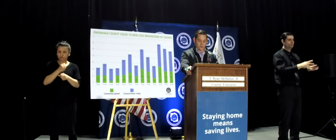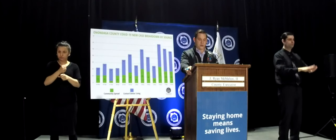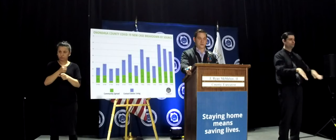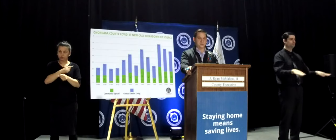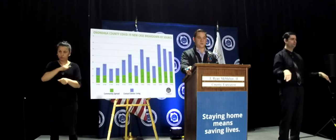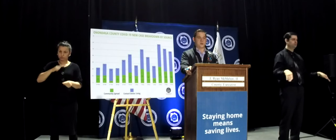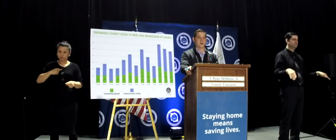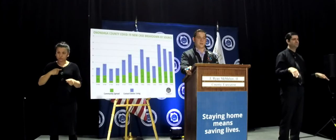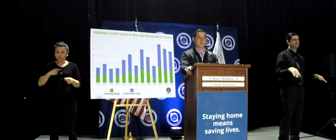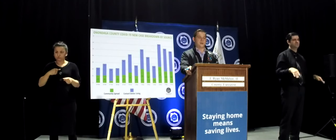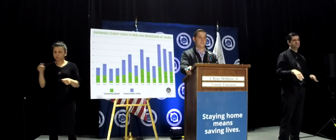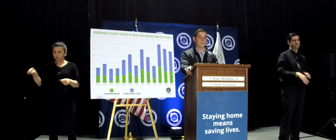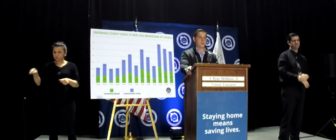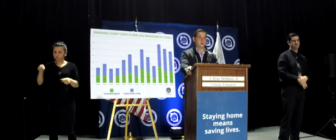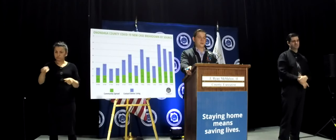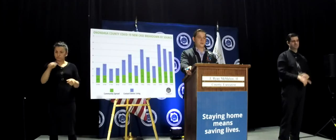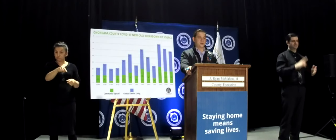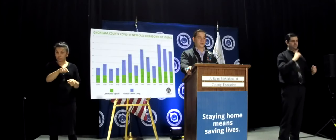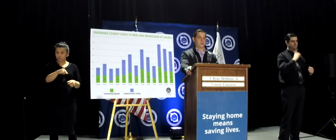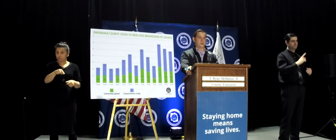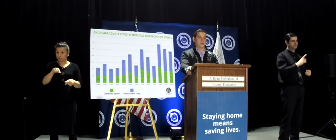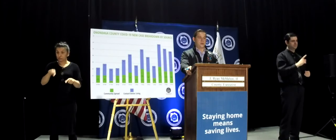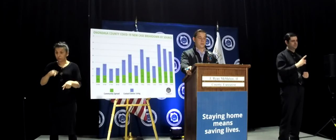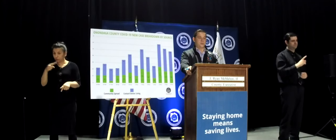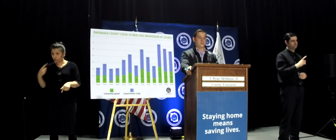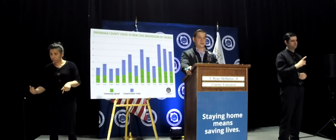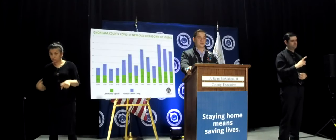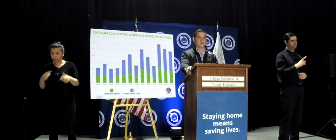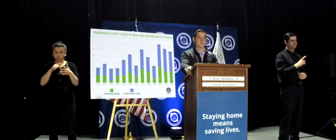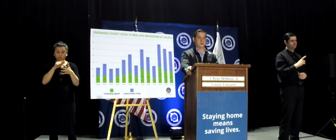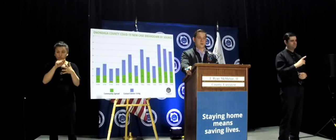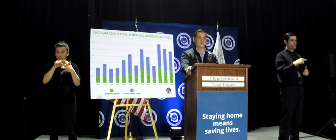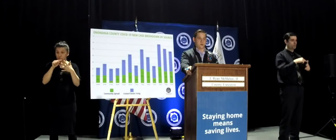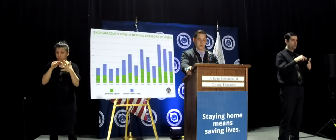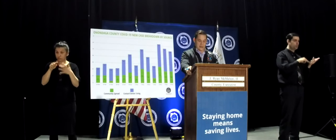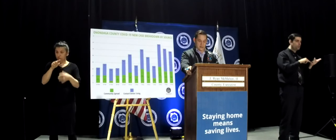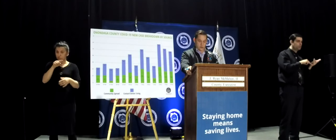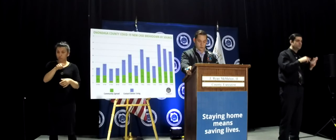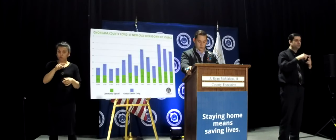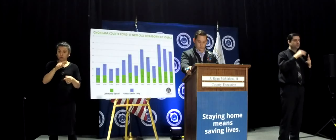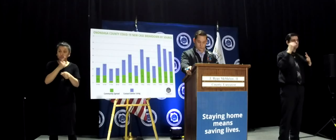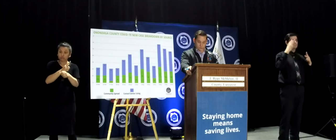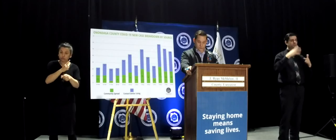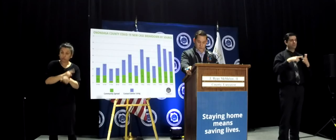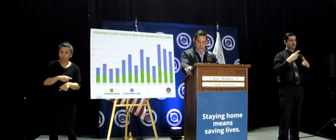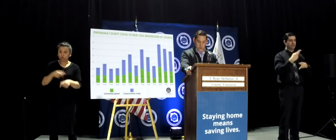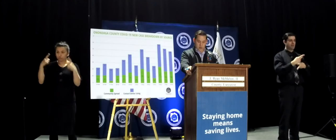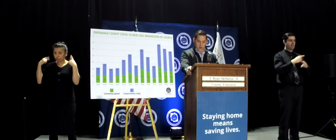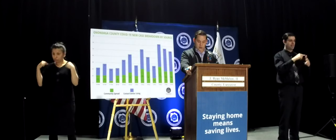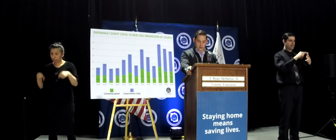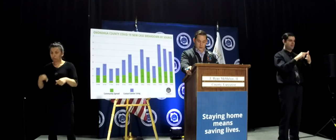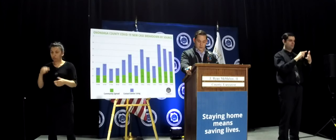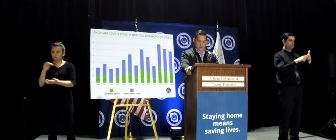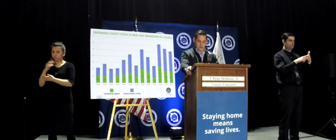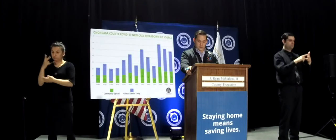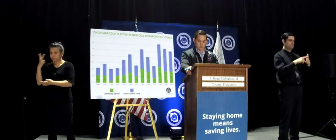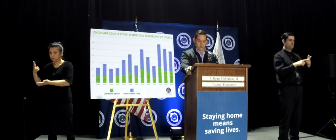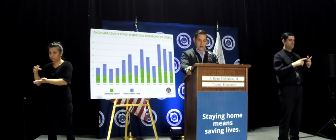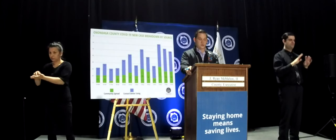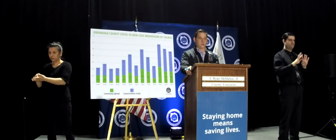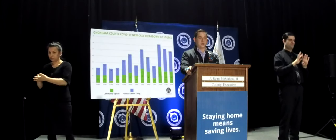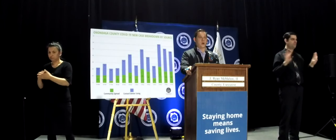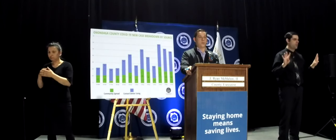considering what we're facing in this pandemic, that these are 3 professions of frontline heroes. And